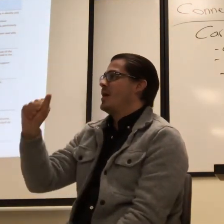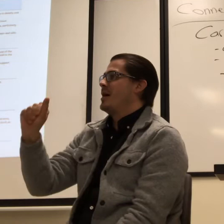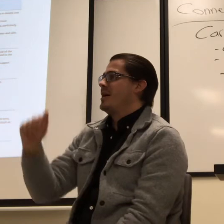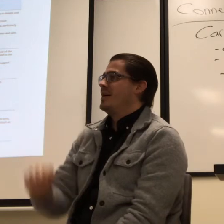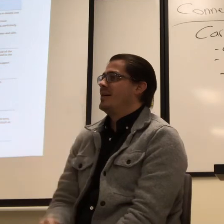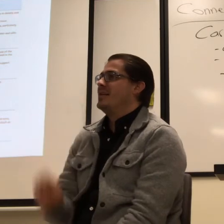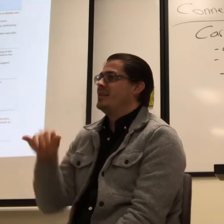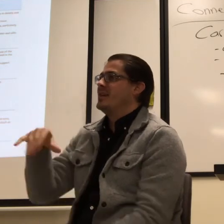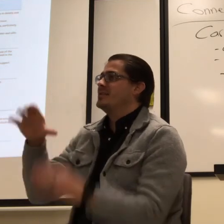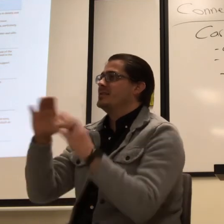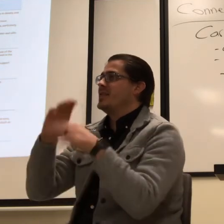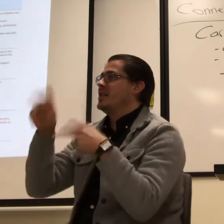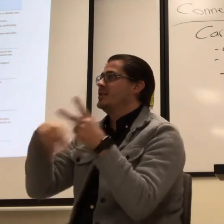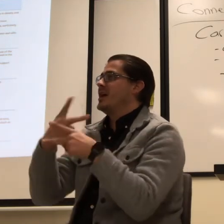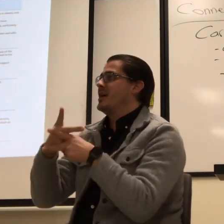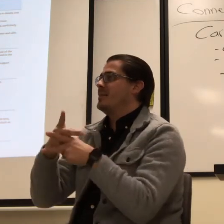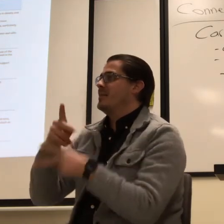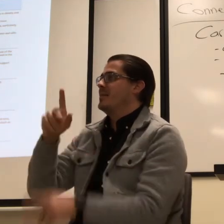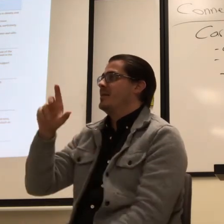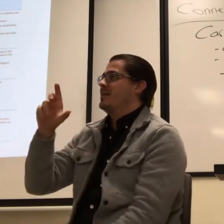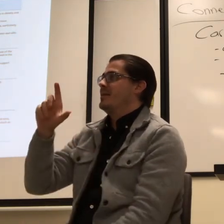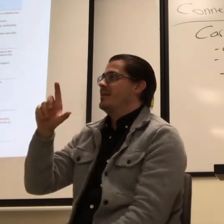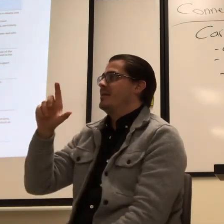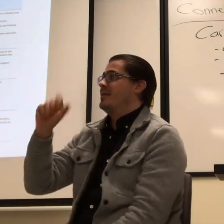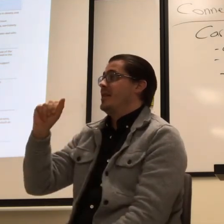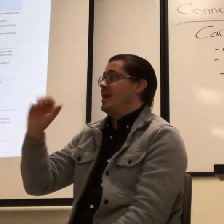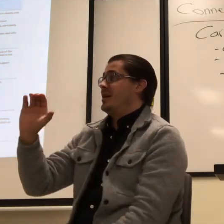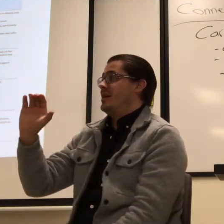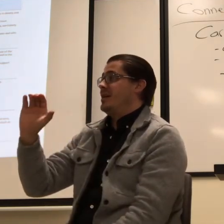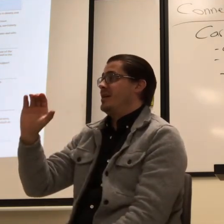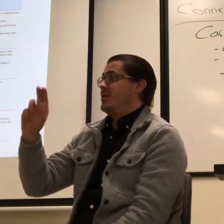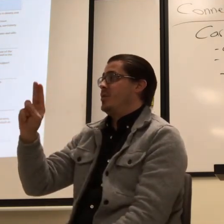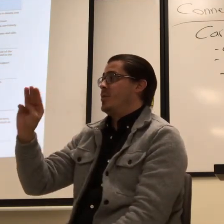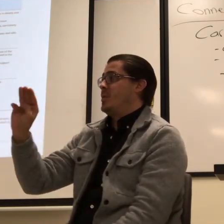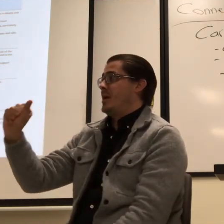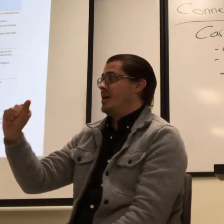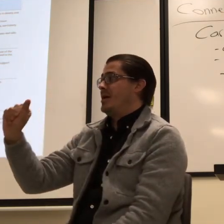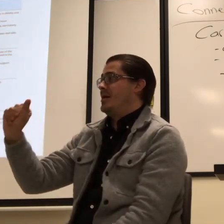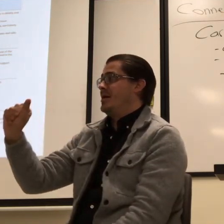That's the cell type there. All right, the other two tissue types is bone and blood.